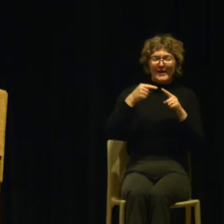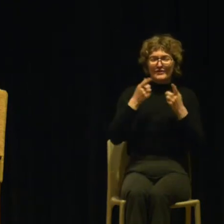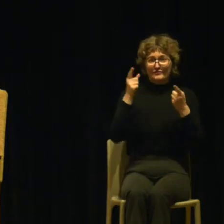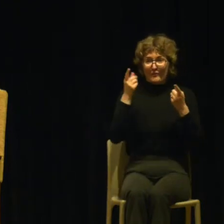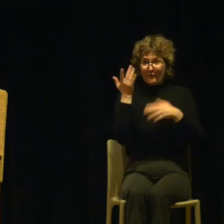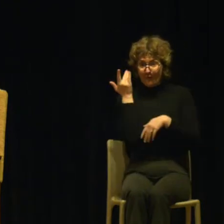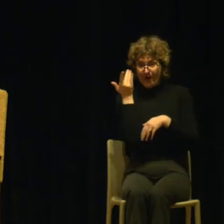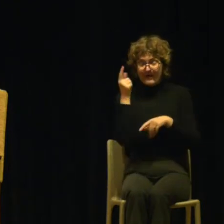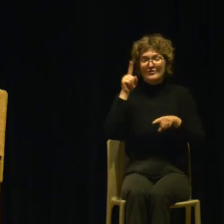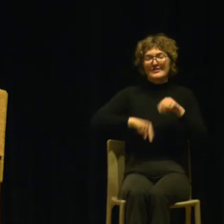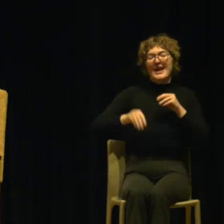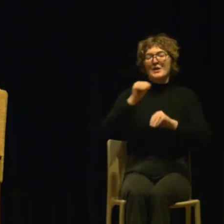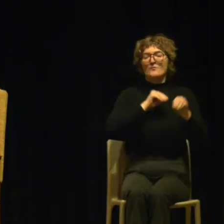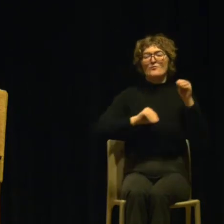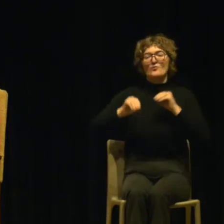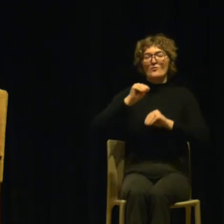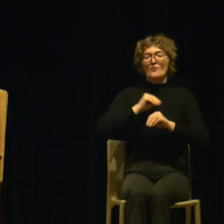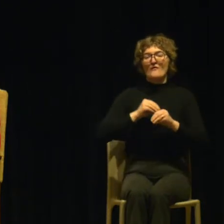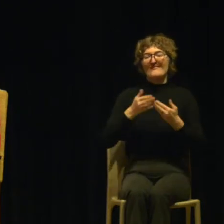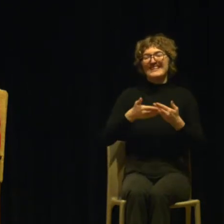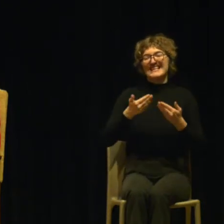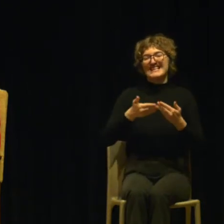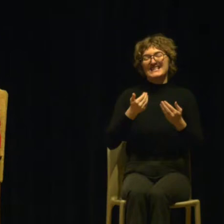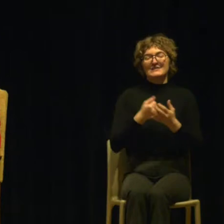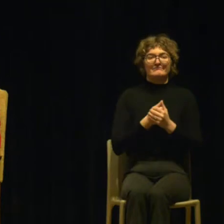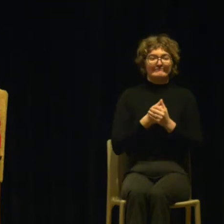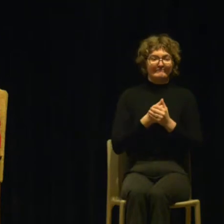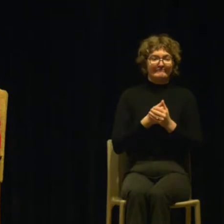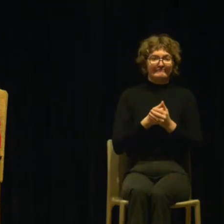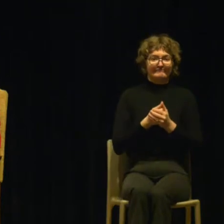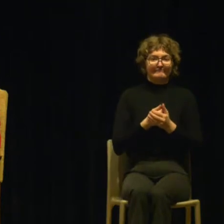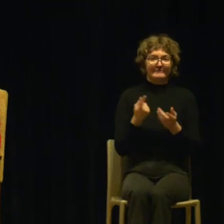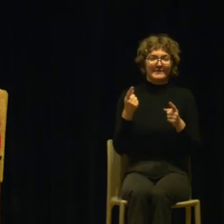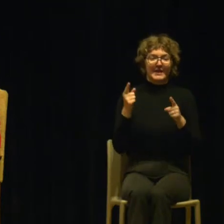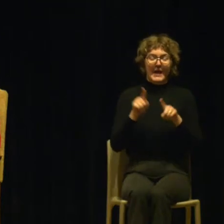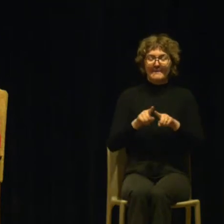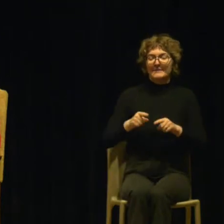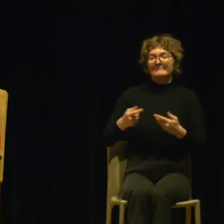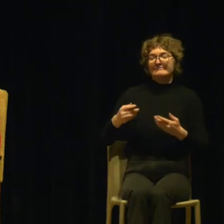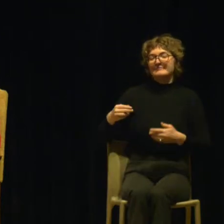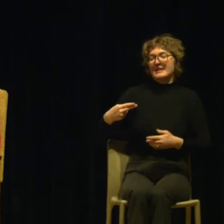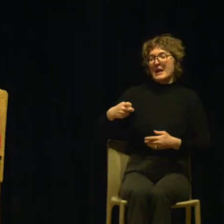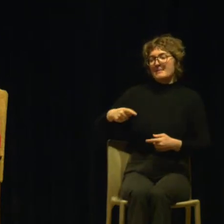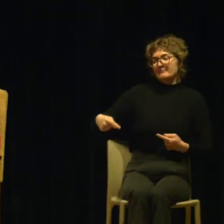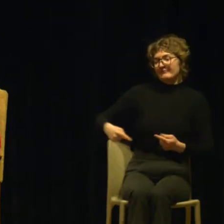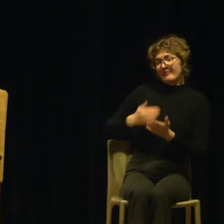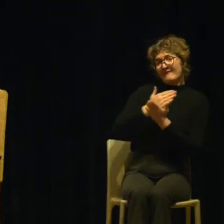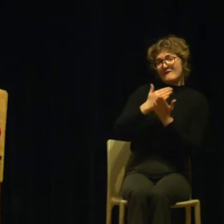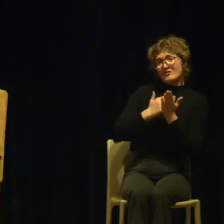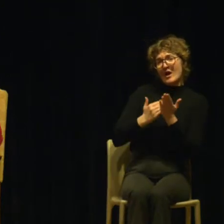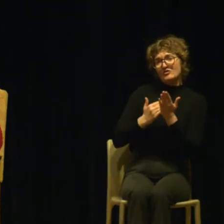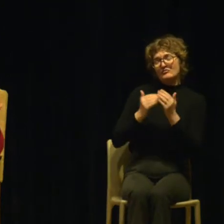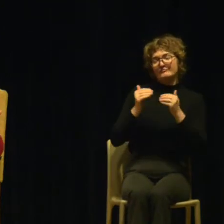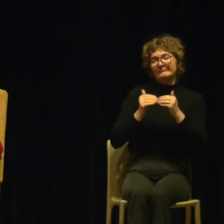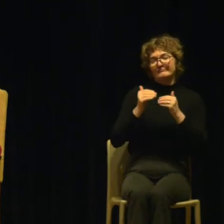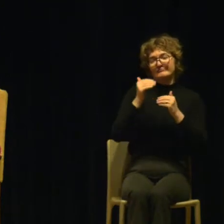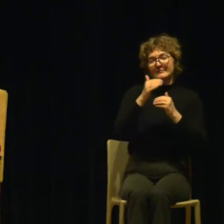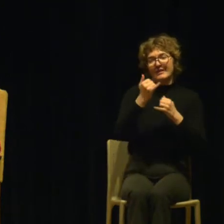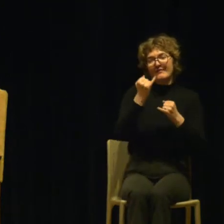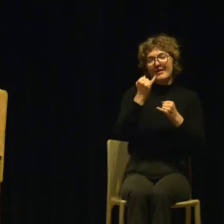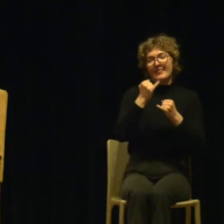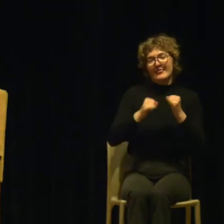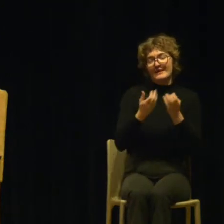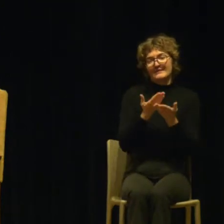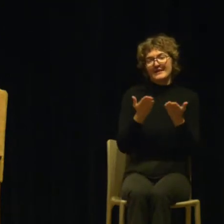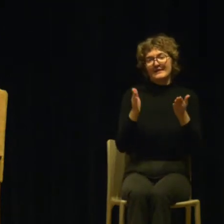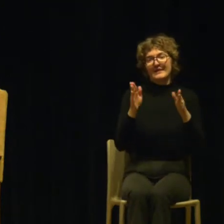being in nursing homes. So I often say sometimes a hip fracture is the next to the last thing that